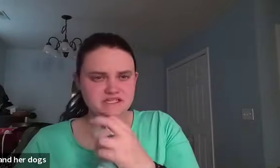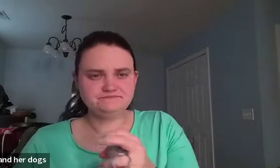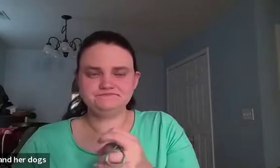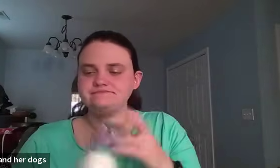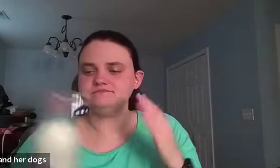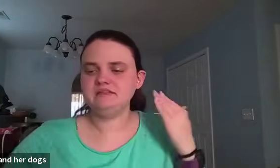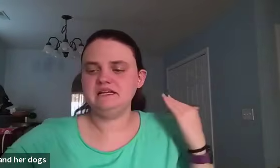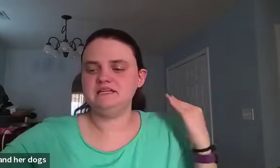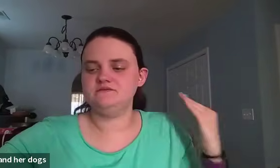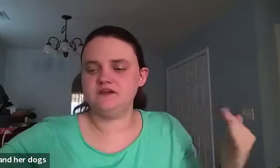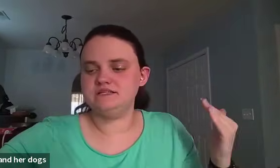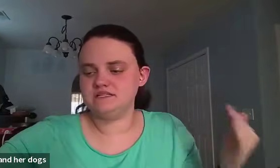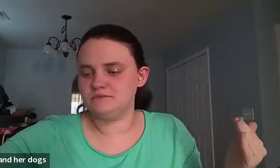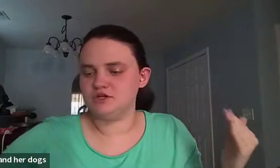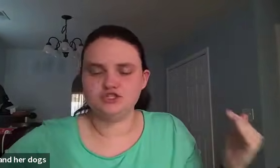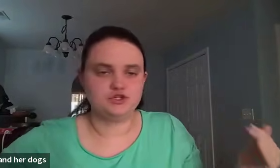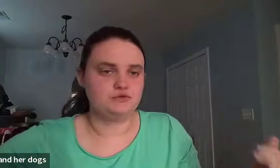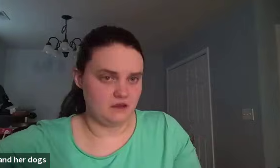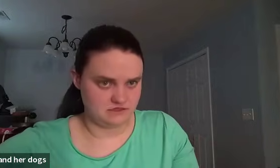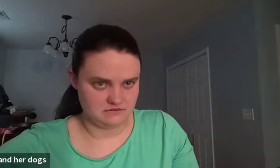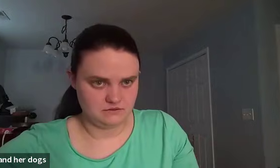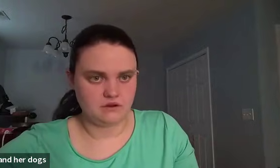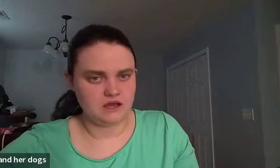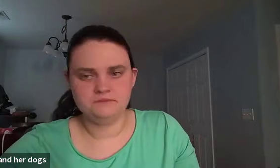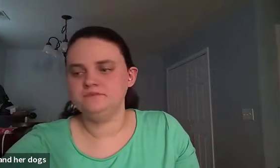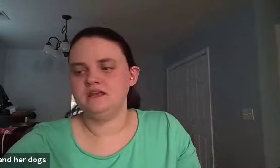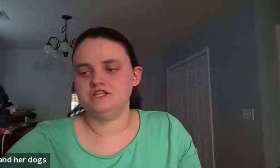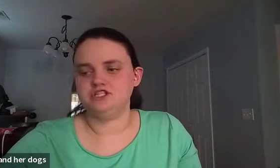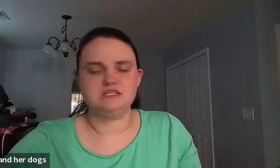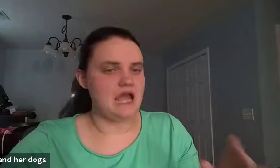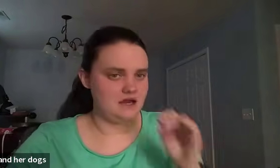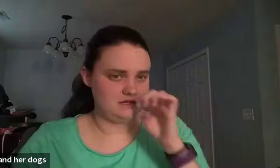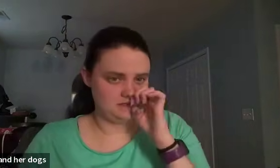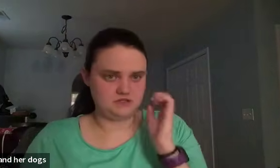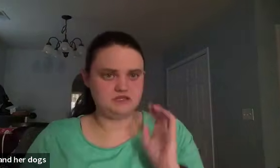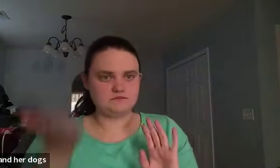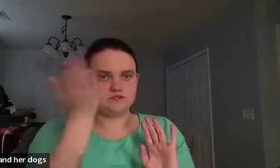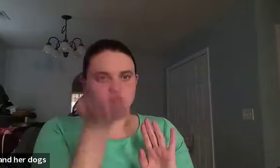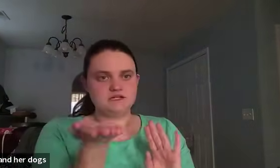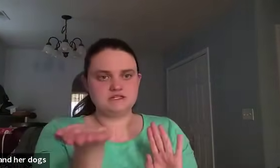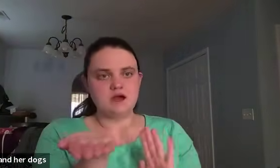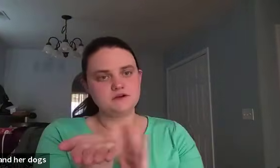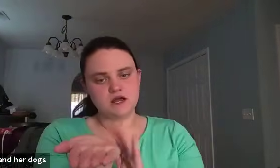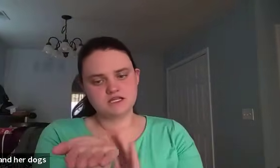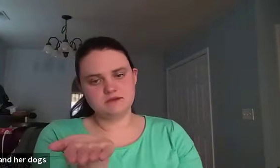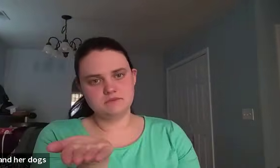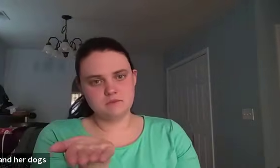Million is very similar to 1,000. Okay. It's just an added extra step. So we're going to still have our non-dominant palm